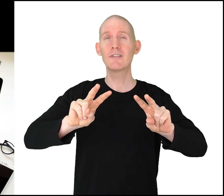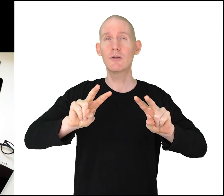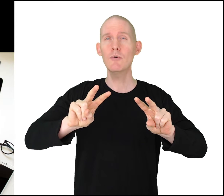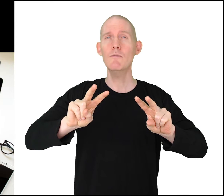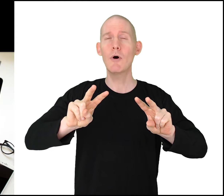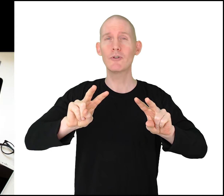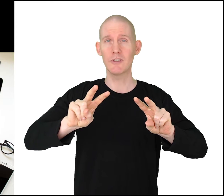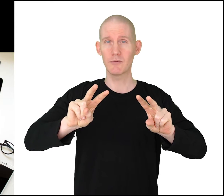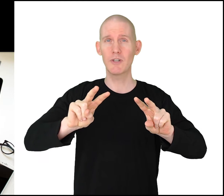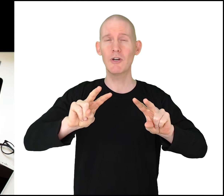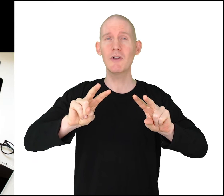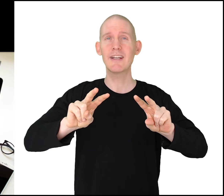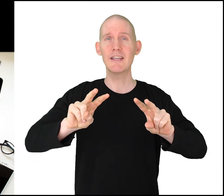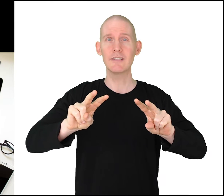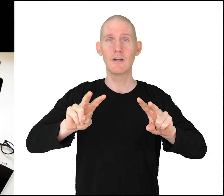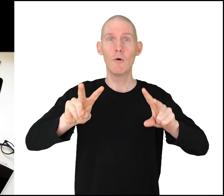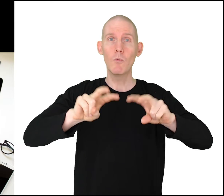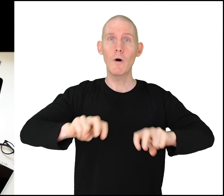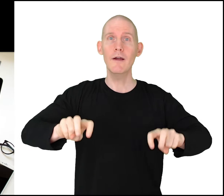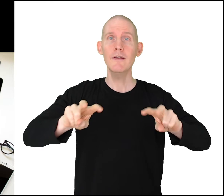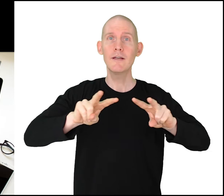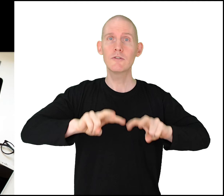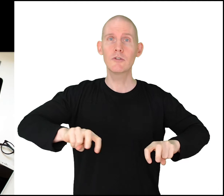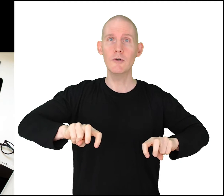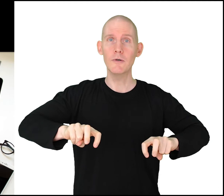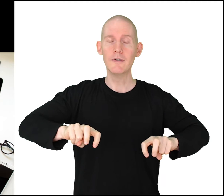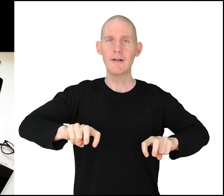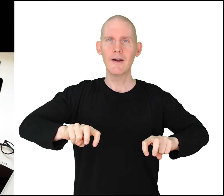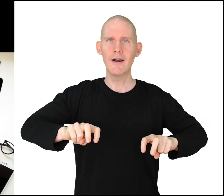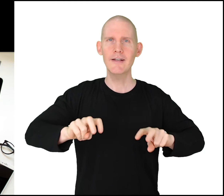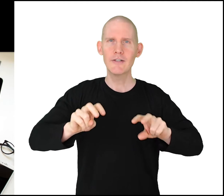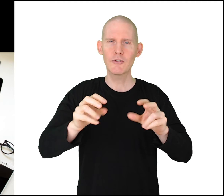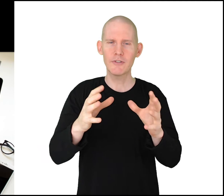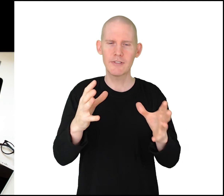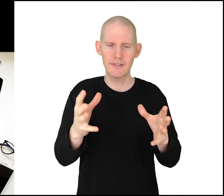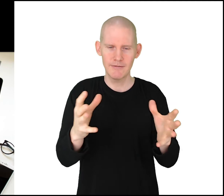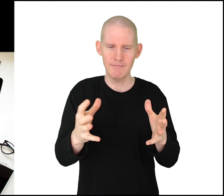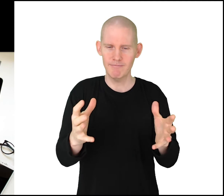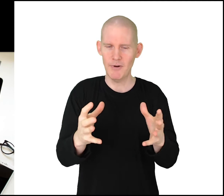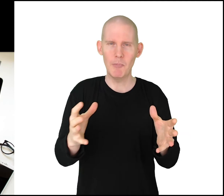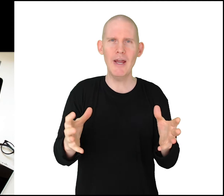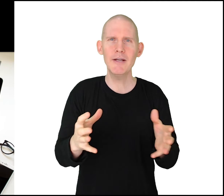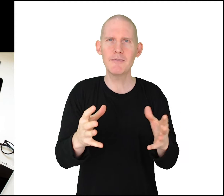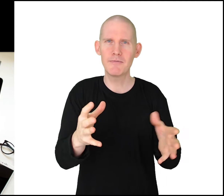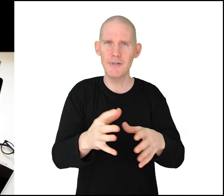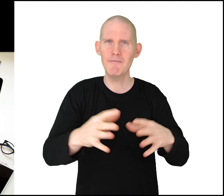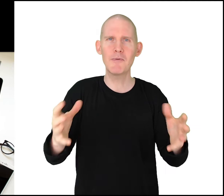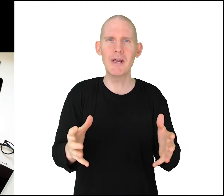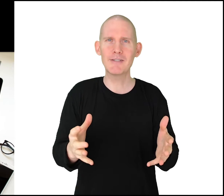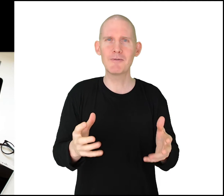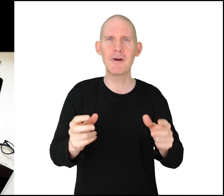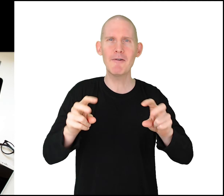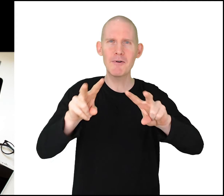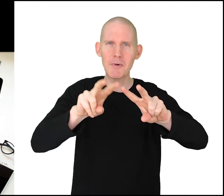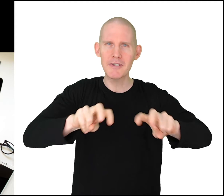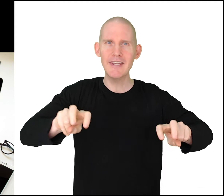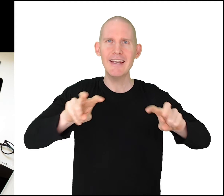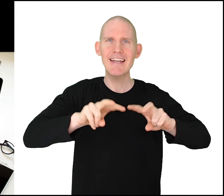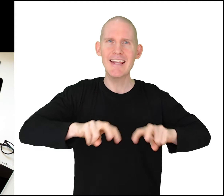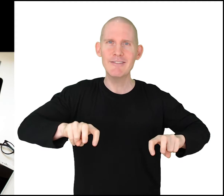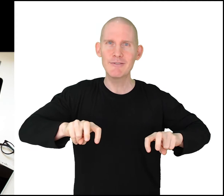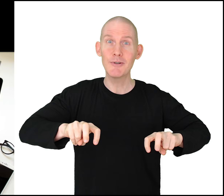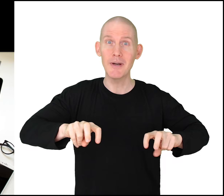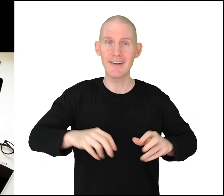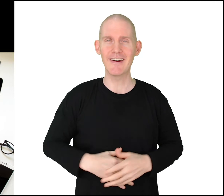do 2 motions. We're going to go like this. 1, 2, all right? So there's a bag of information, whatever, and we're